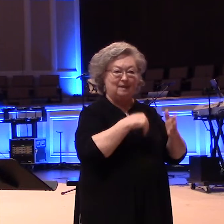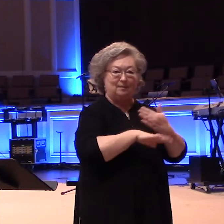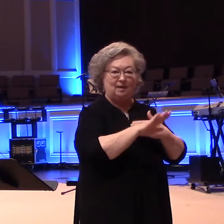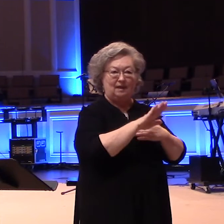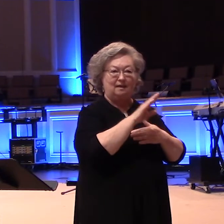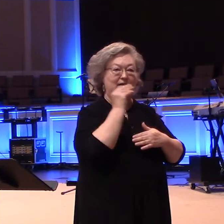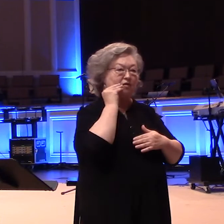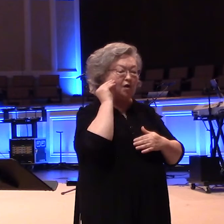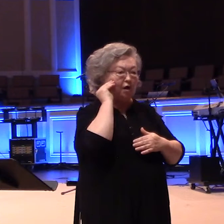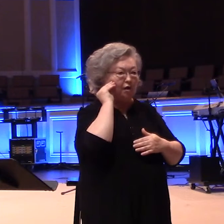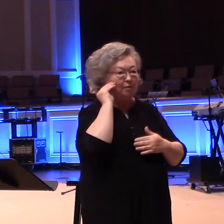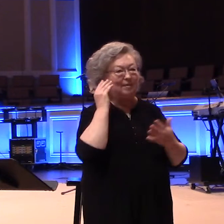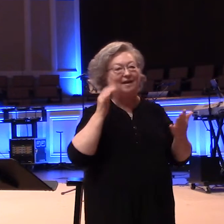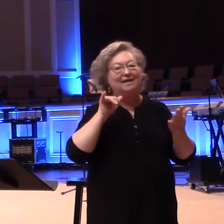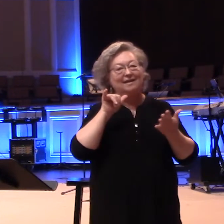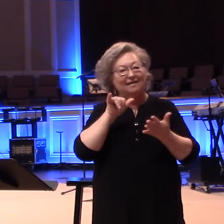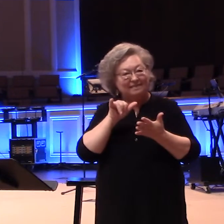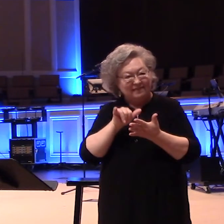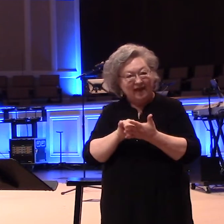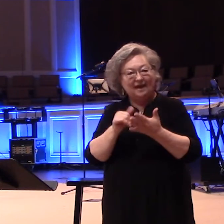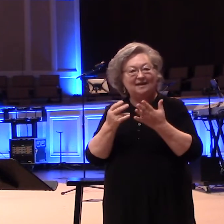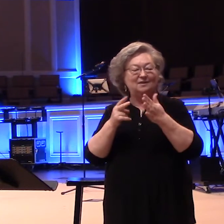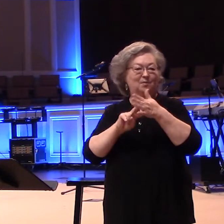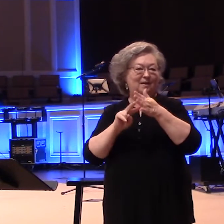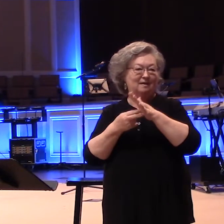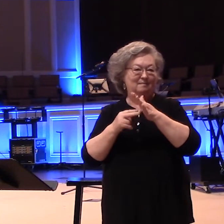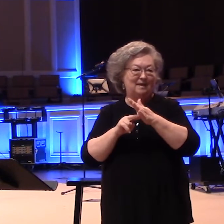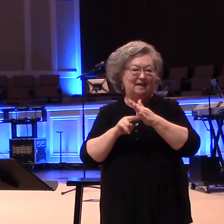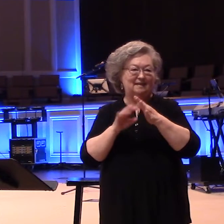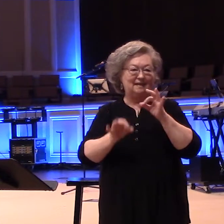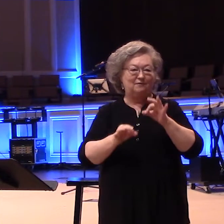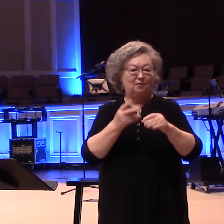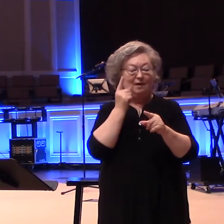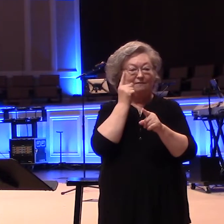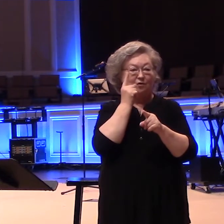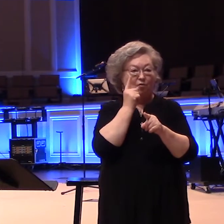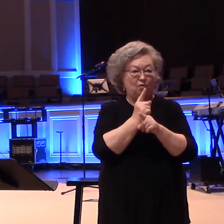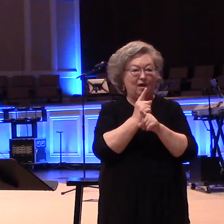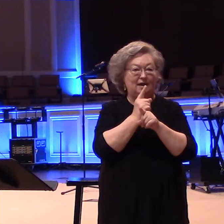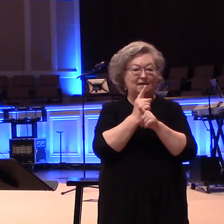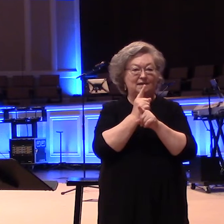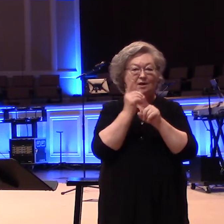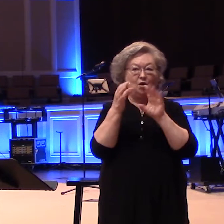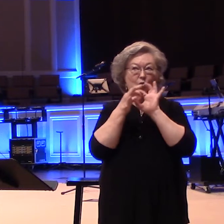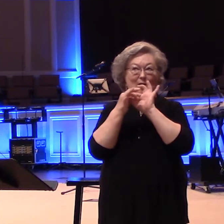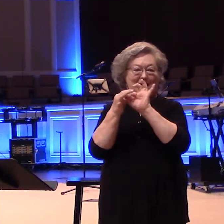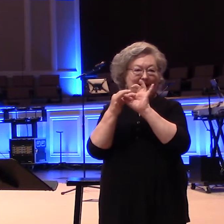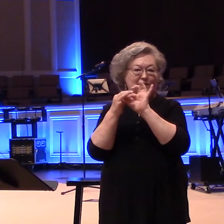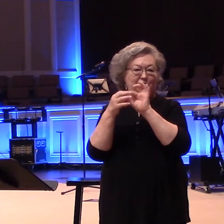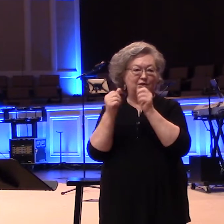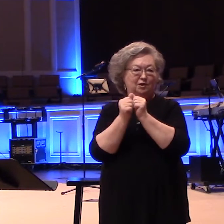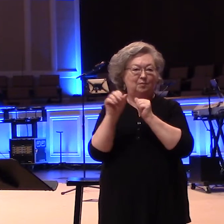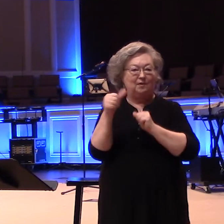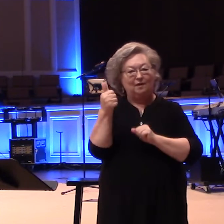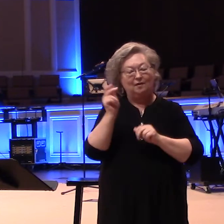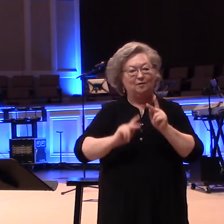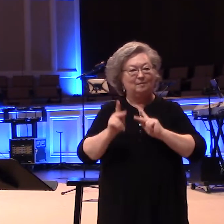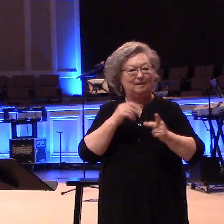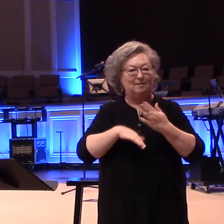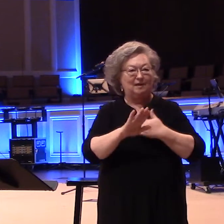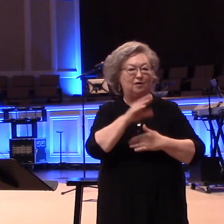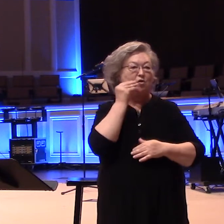be in right relationship with one another, that we're doing what we're supposed to be doing. And so the foundation,